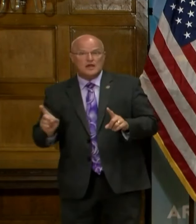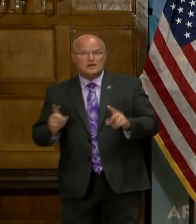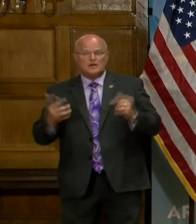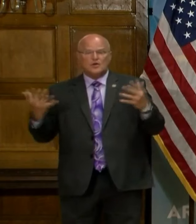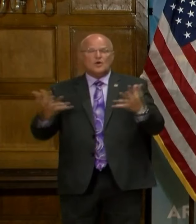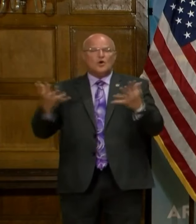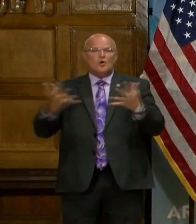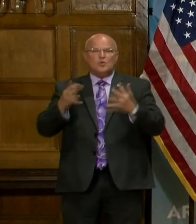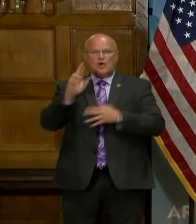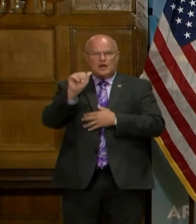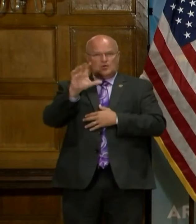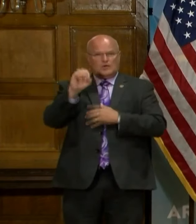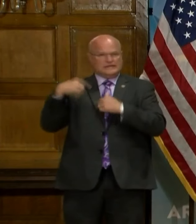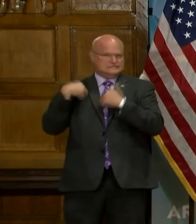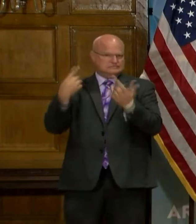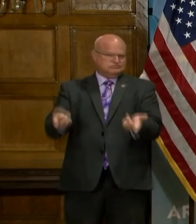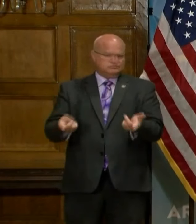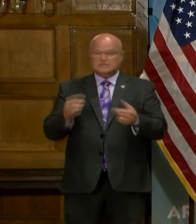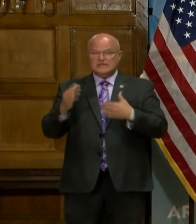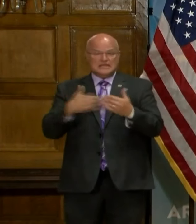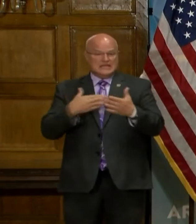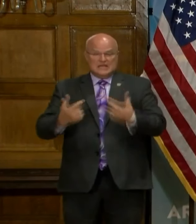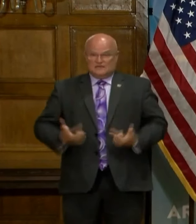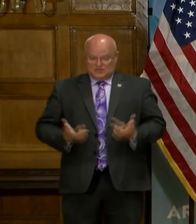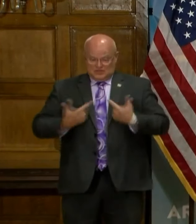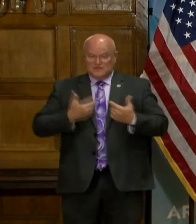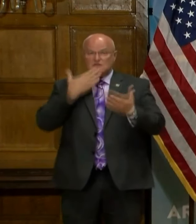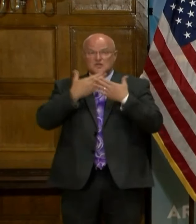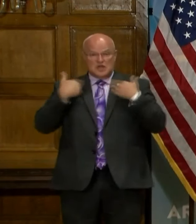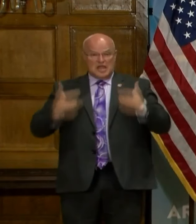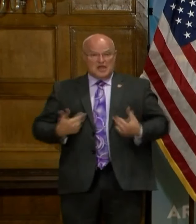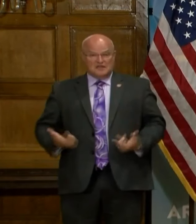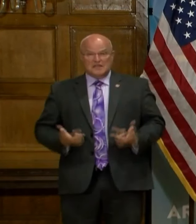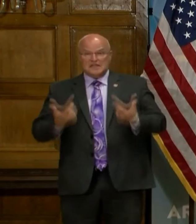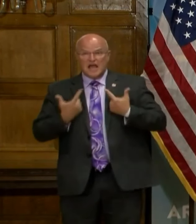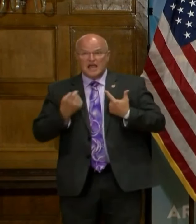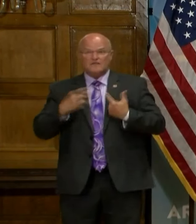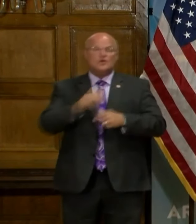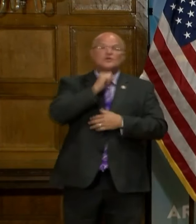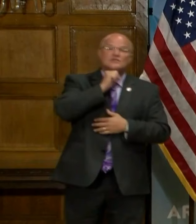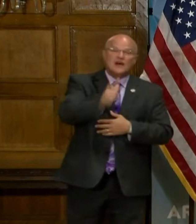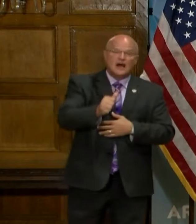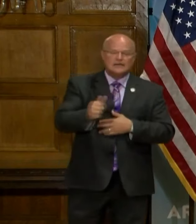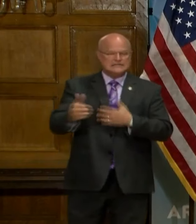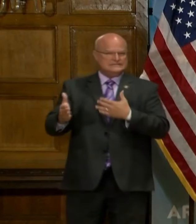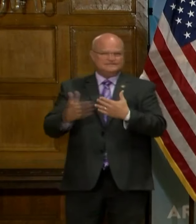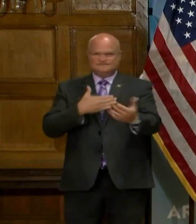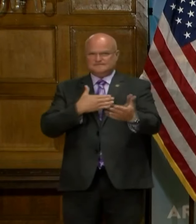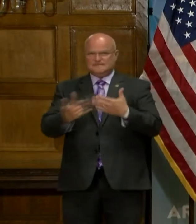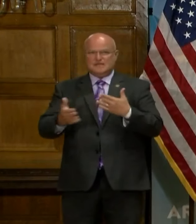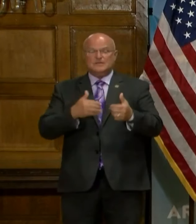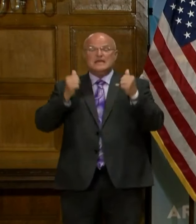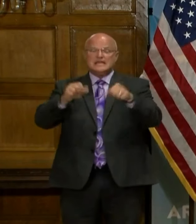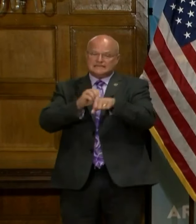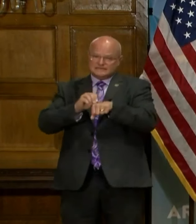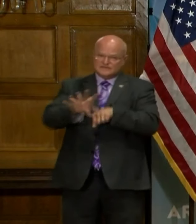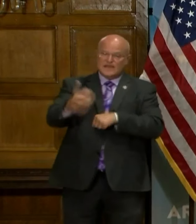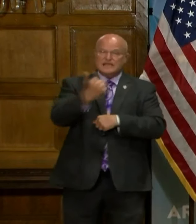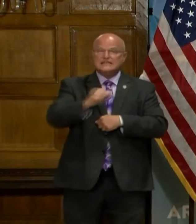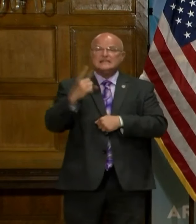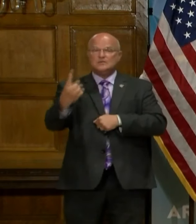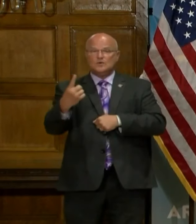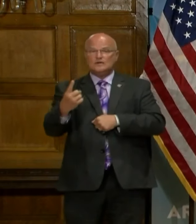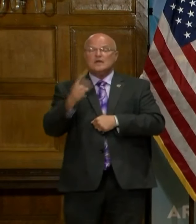what ethnicity you are. If you have lived a good, healthy life, or if you haven't, it doesn't matter. It can't affect